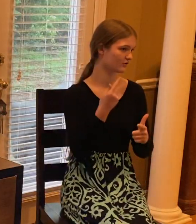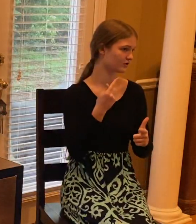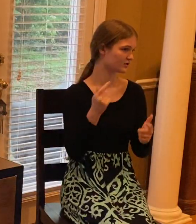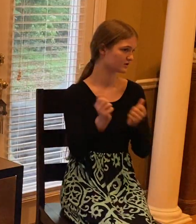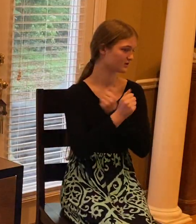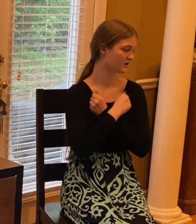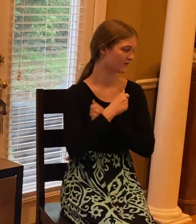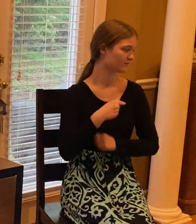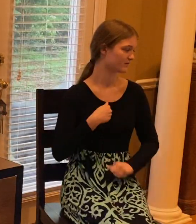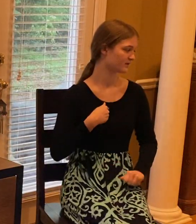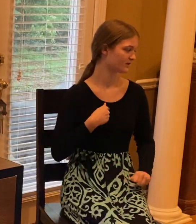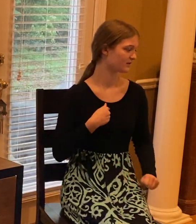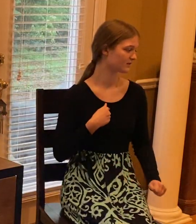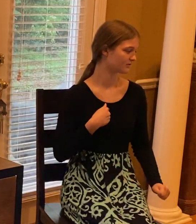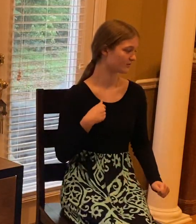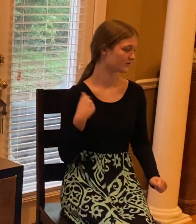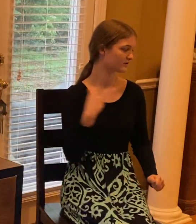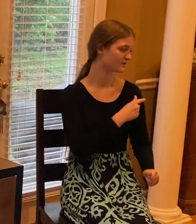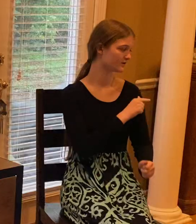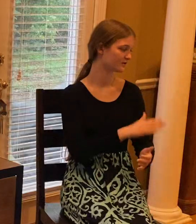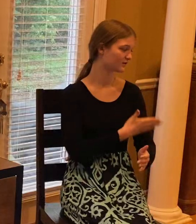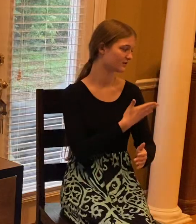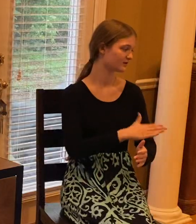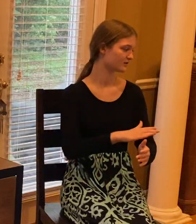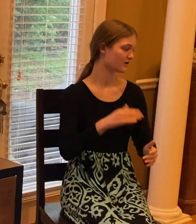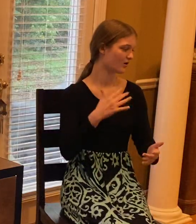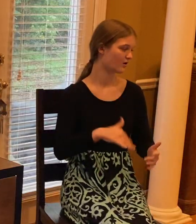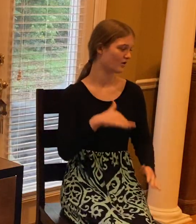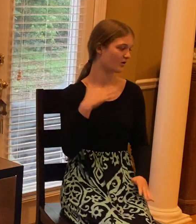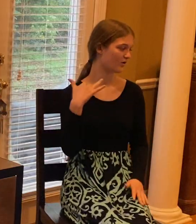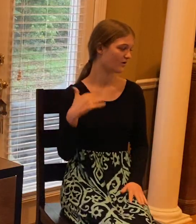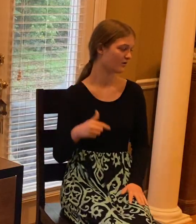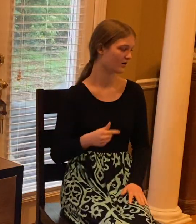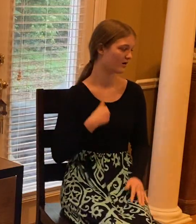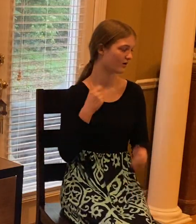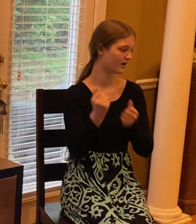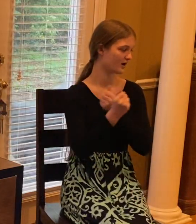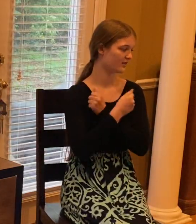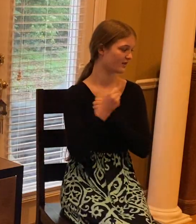He first loved me and we sing it all.